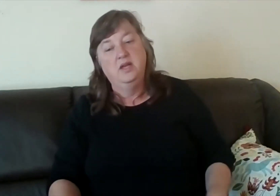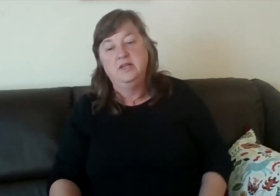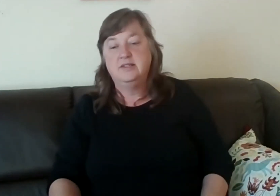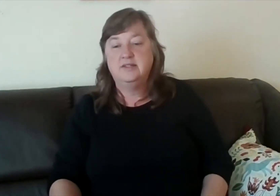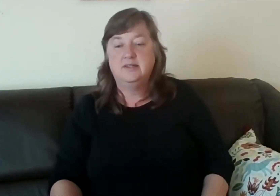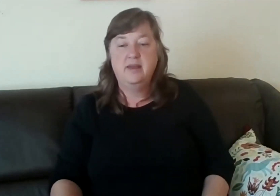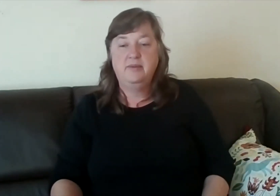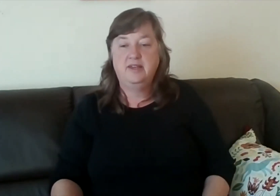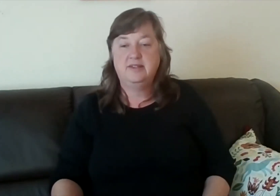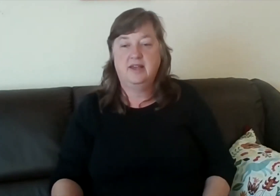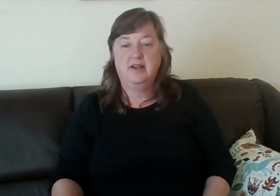same as,